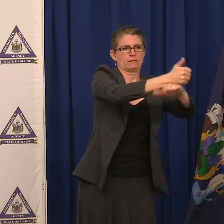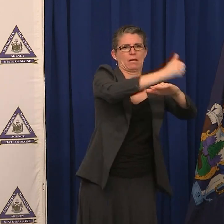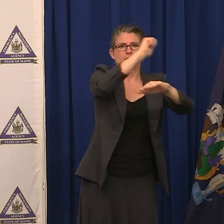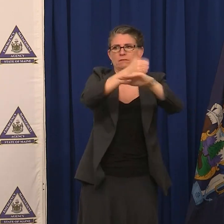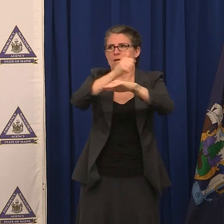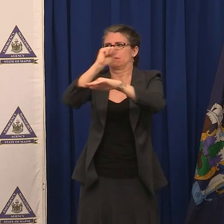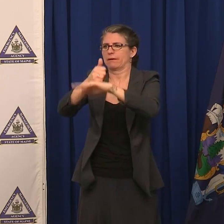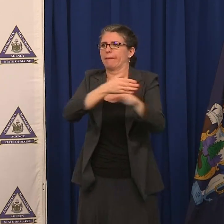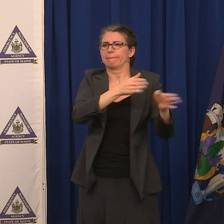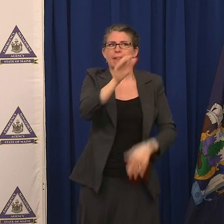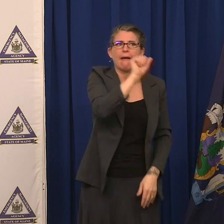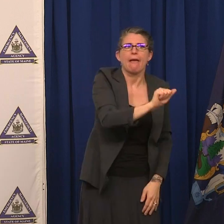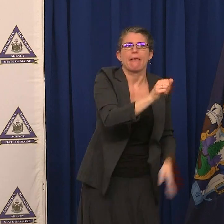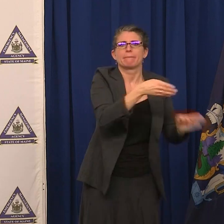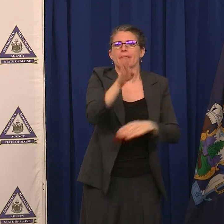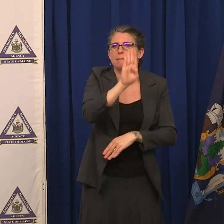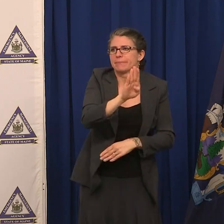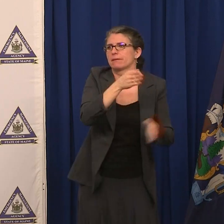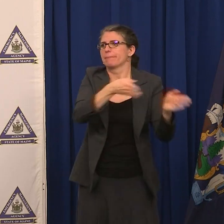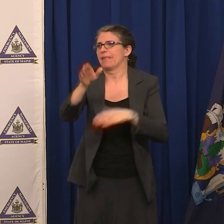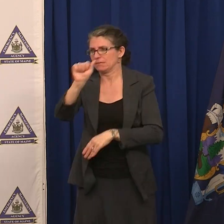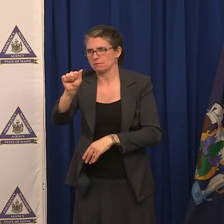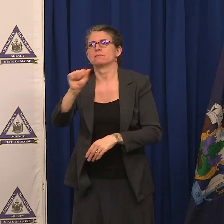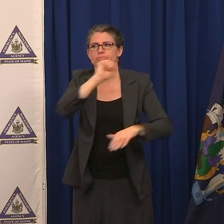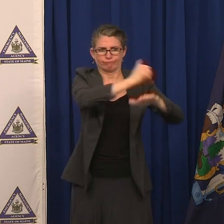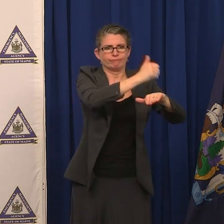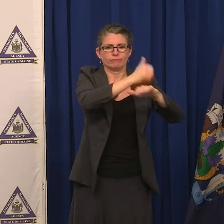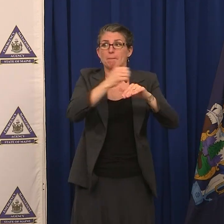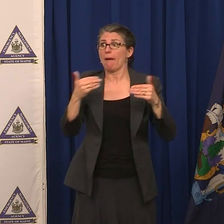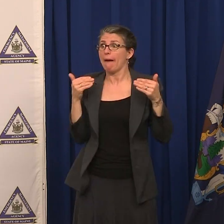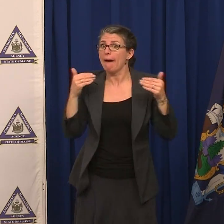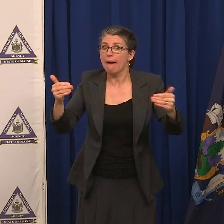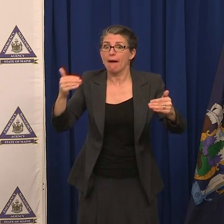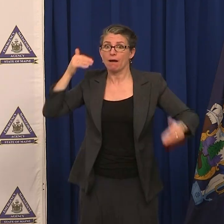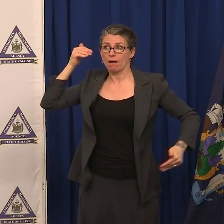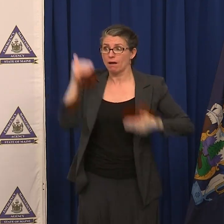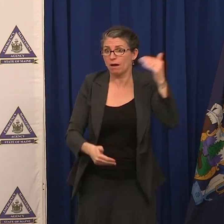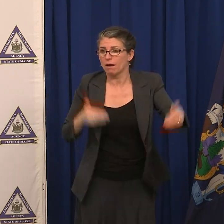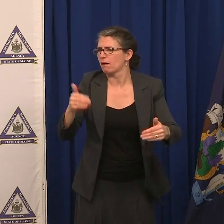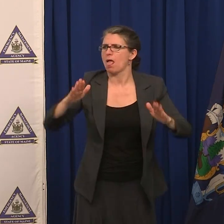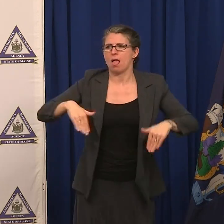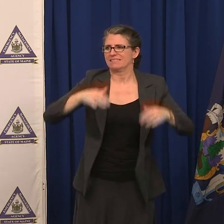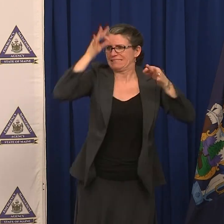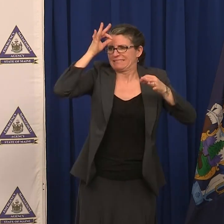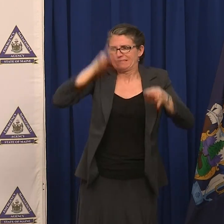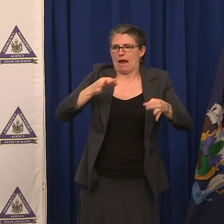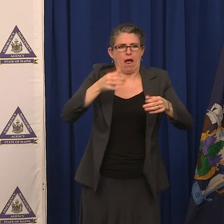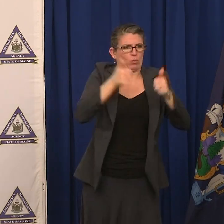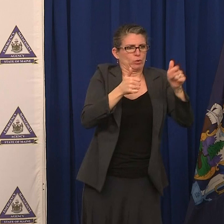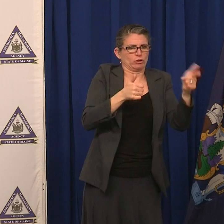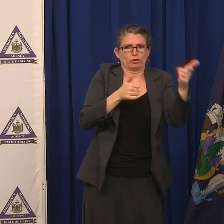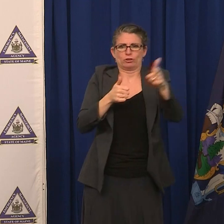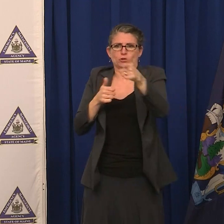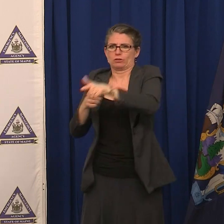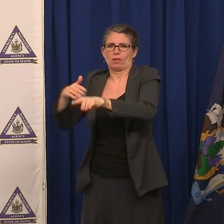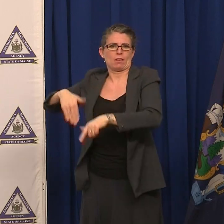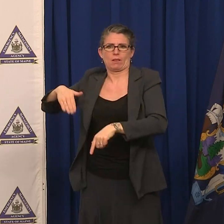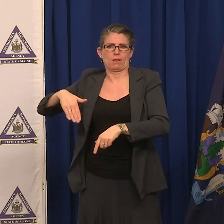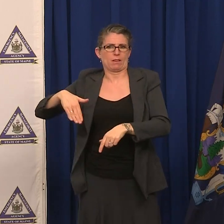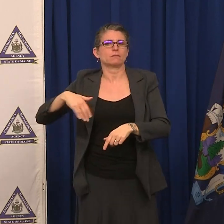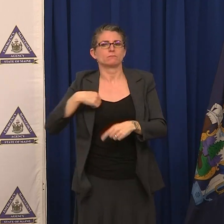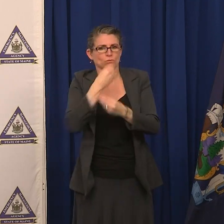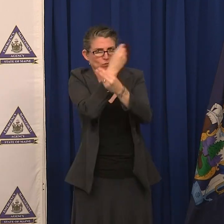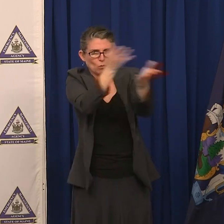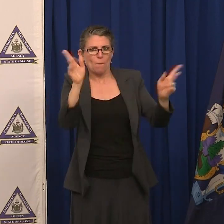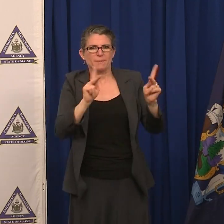a threshold where I want people to take action once it hits their county. We're not waiting in the same way here. Last question, please. Can you talk about any